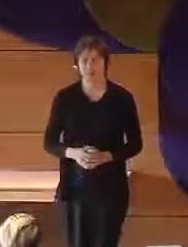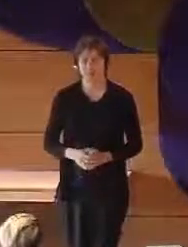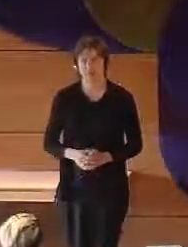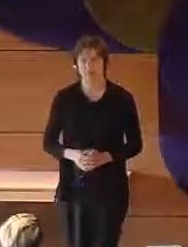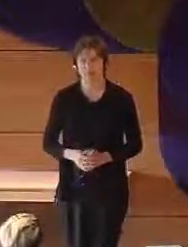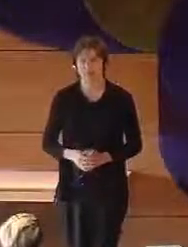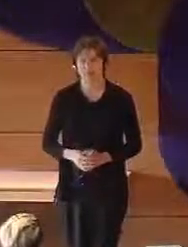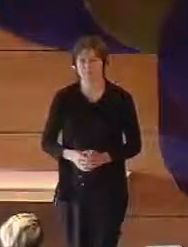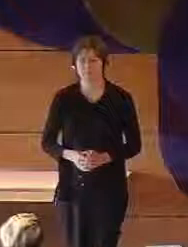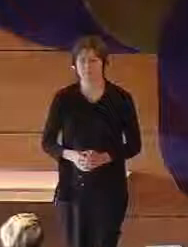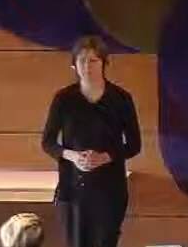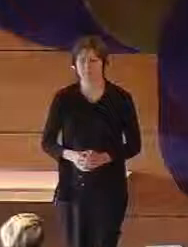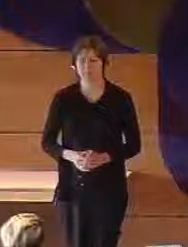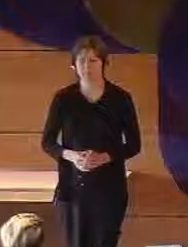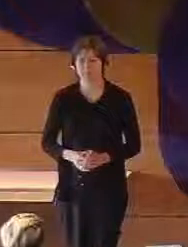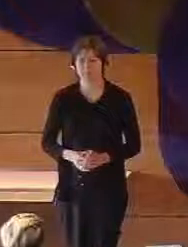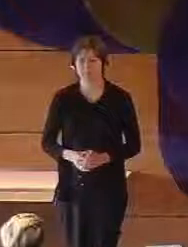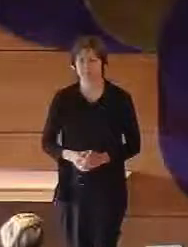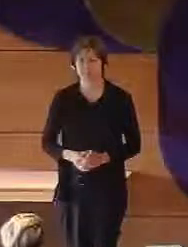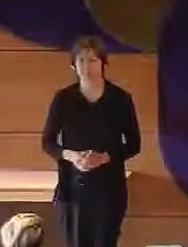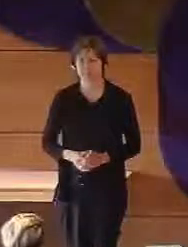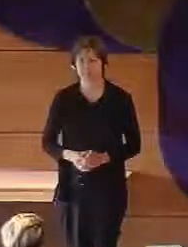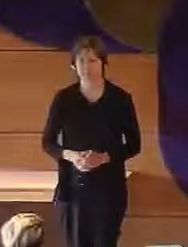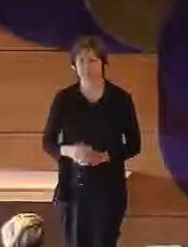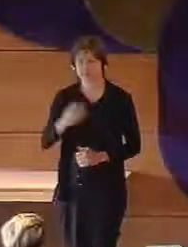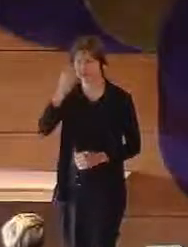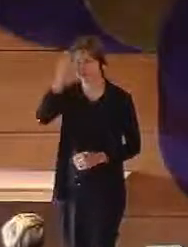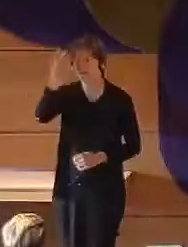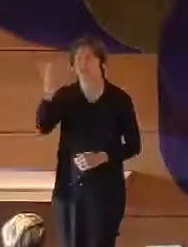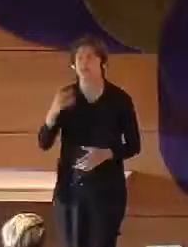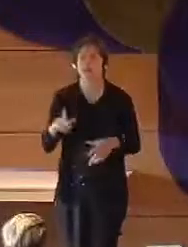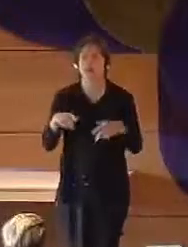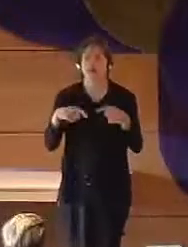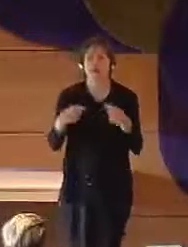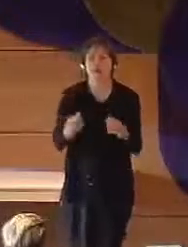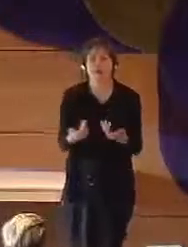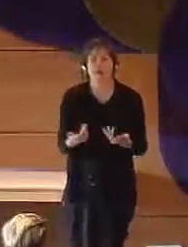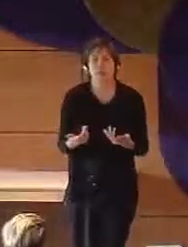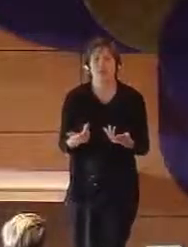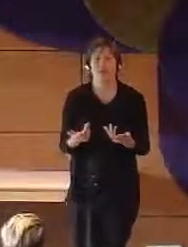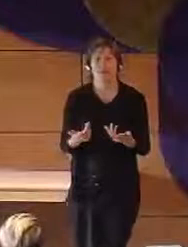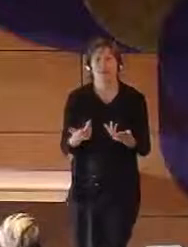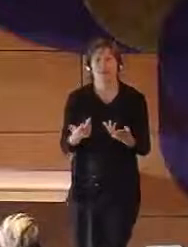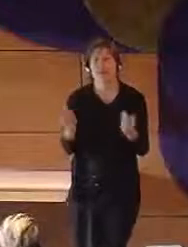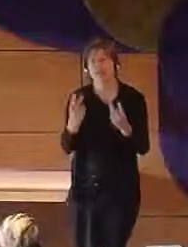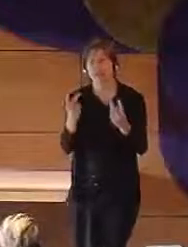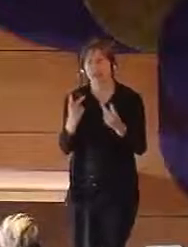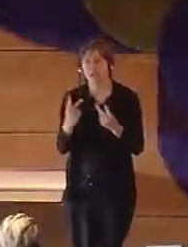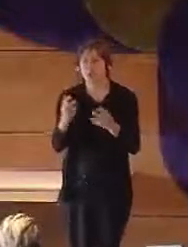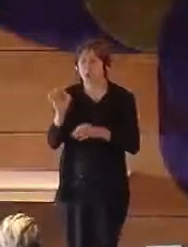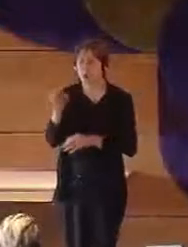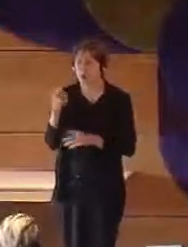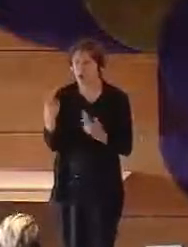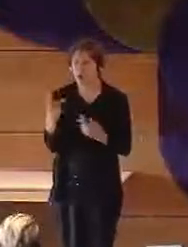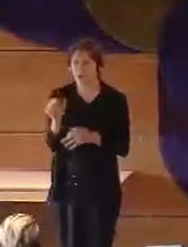They're graduated in different sizes. Now, there are 2 different sizes of beads. The English one goes up